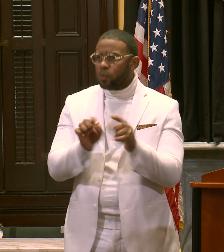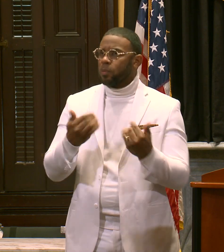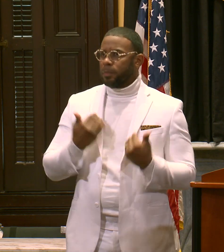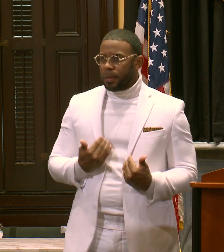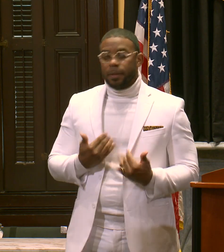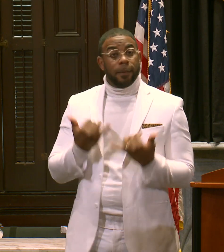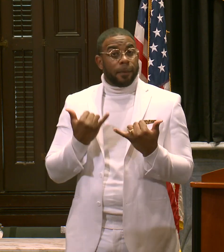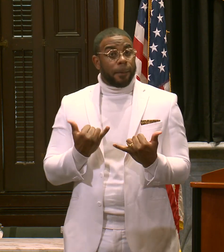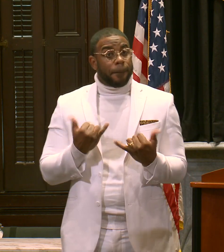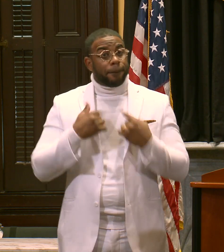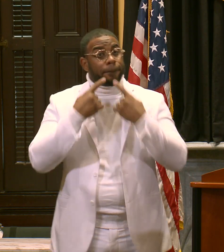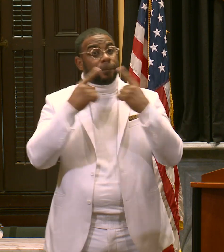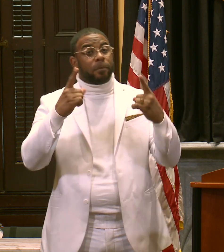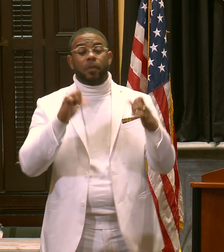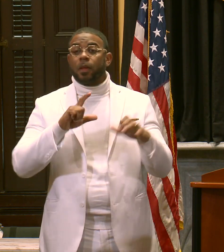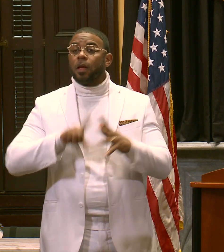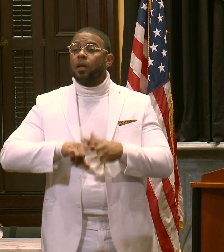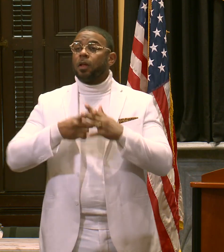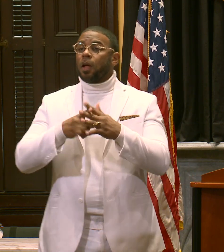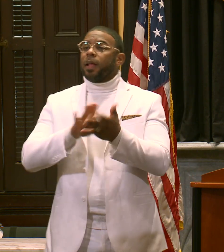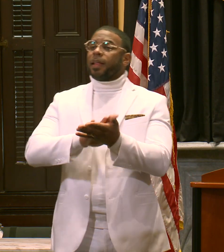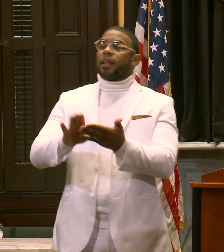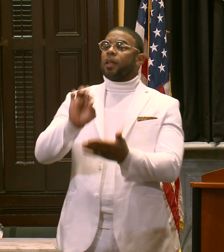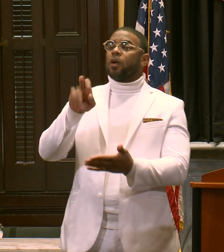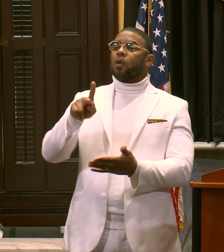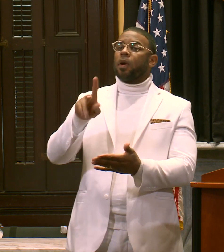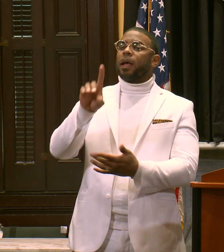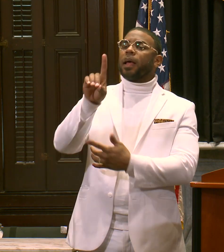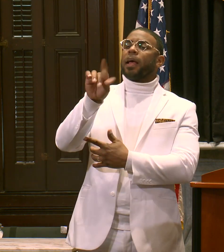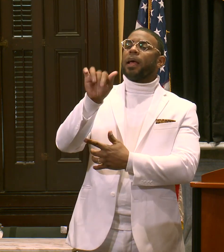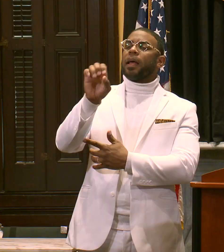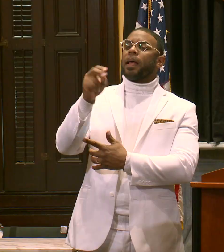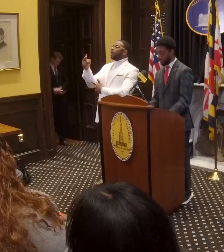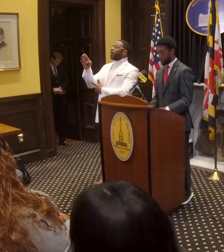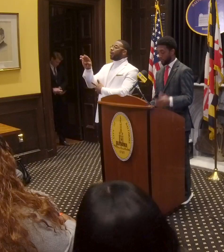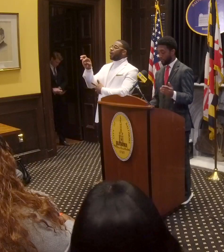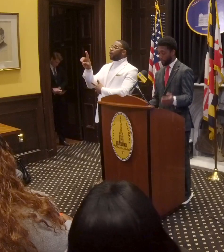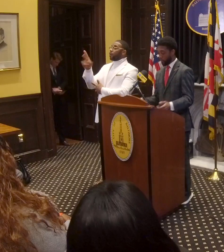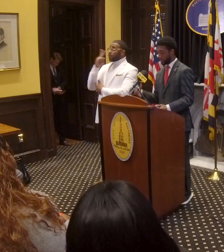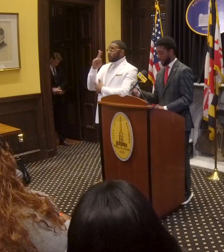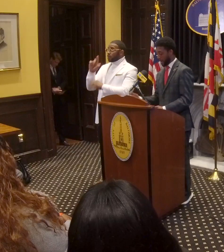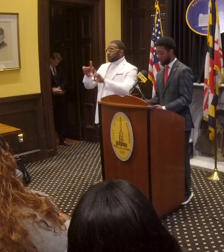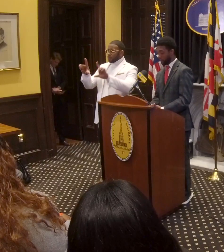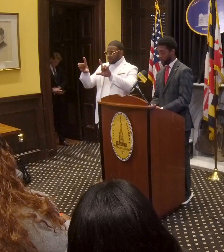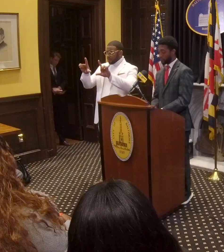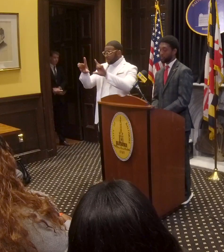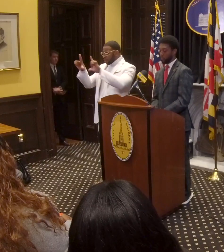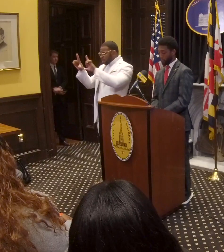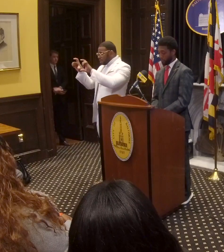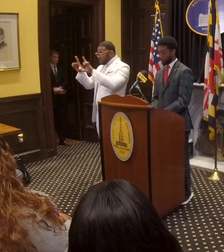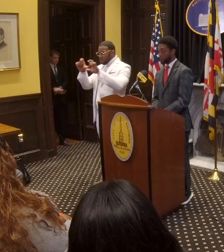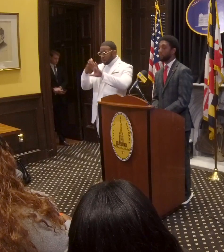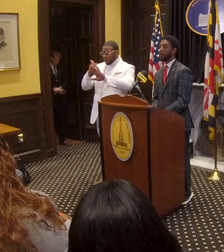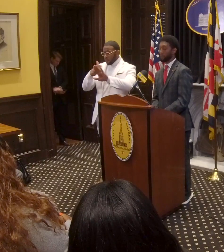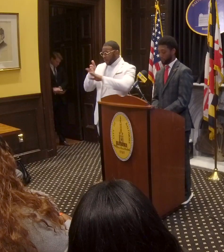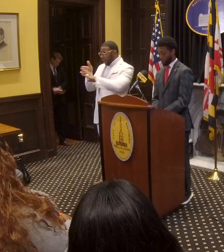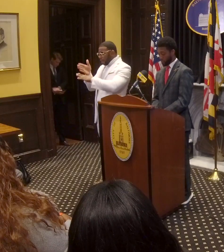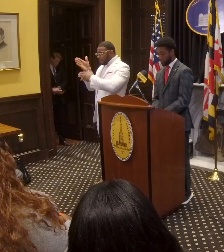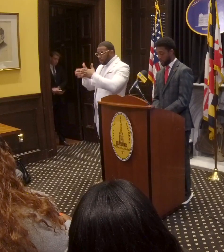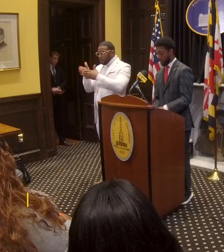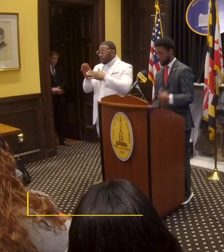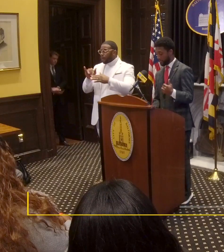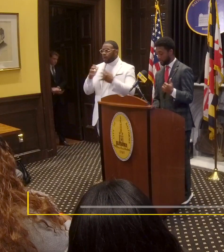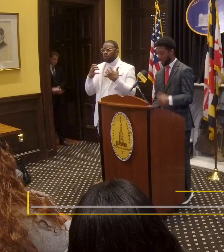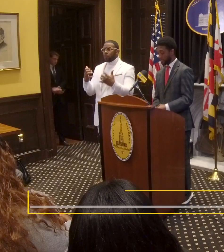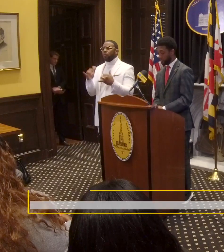me. Today, we're announcing that we have launched a Clean Core dashboard when you can see the before and after photos of the work completed by the